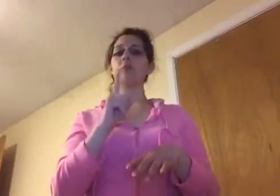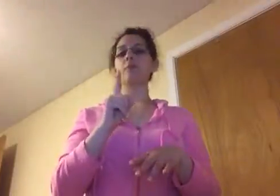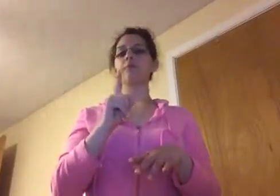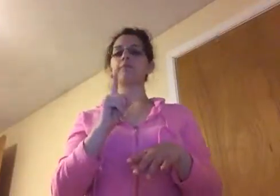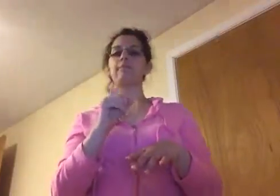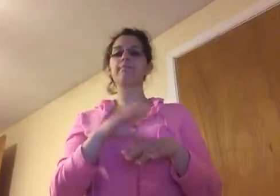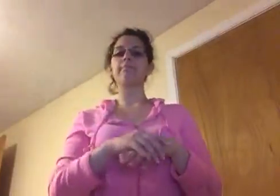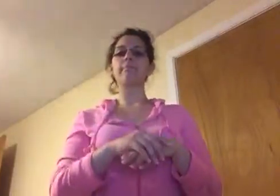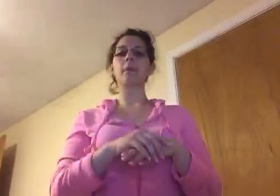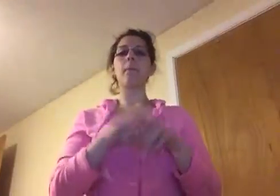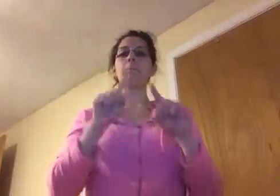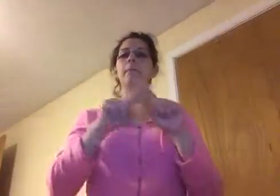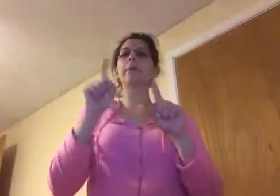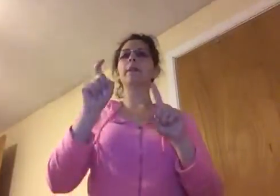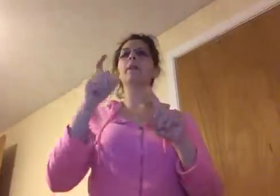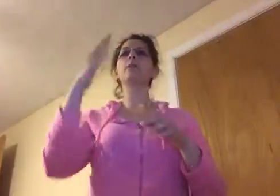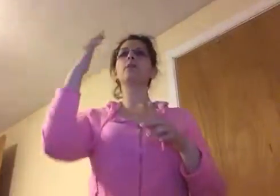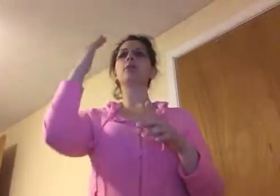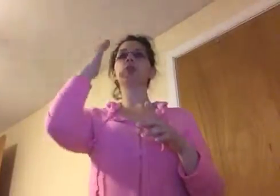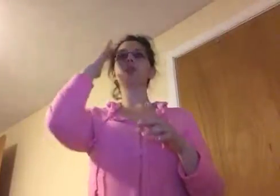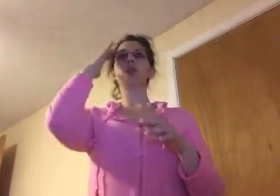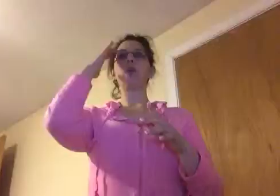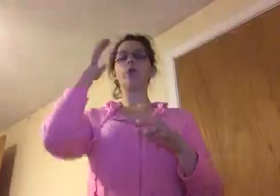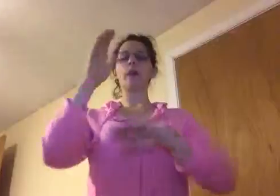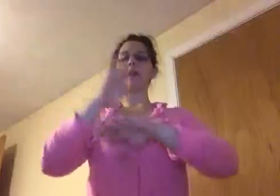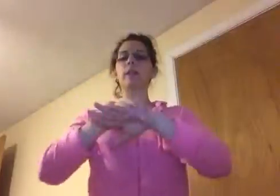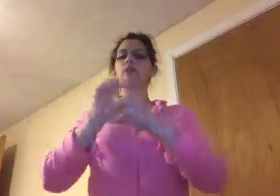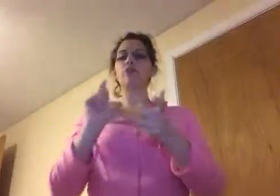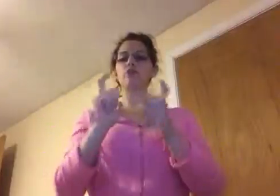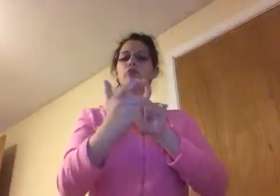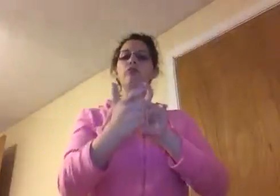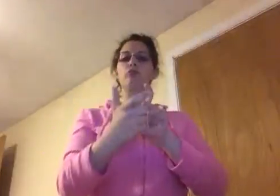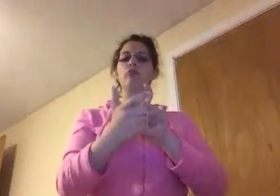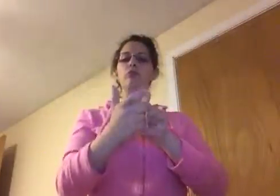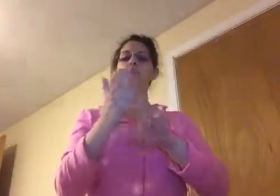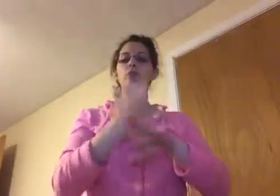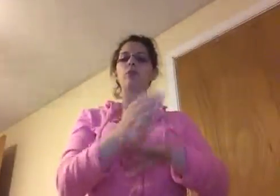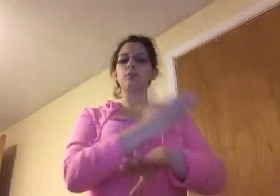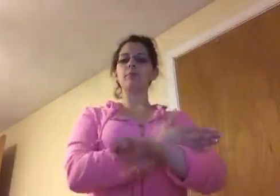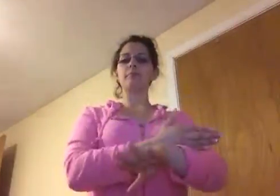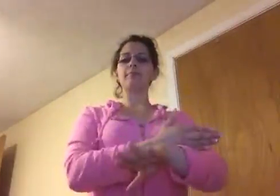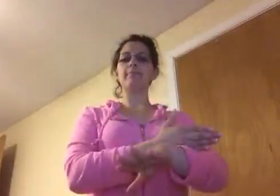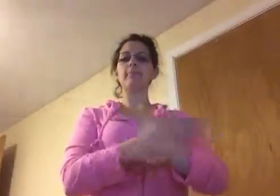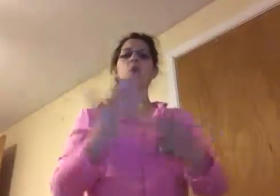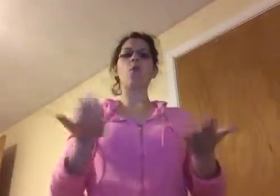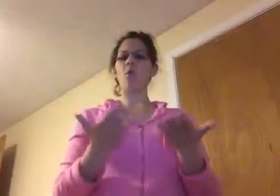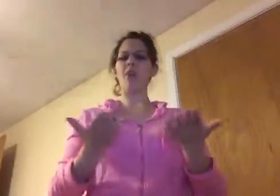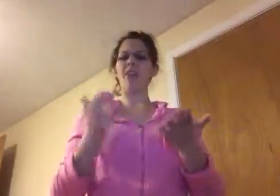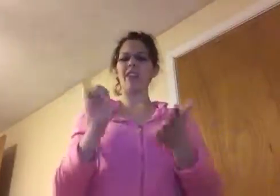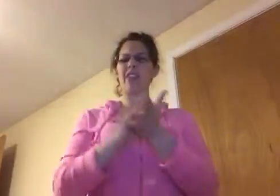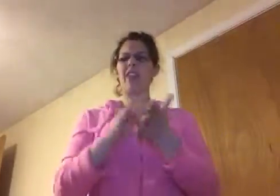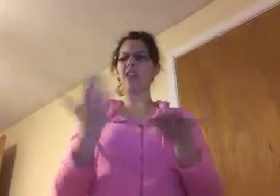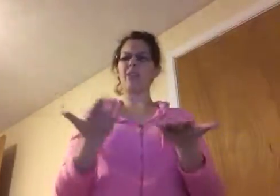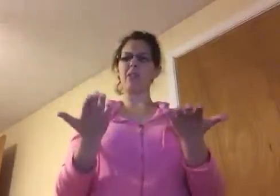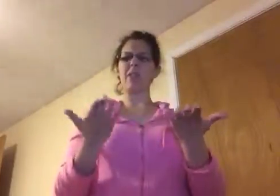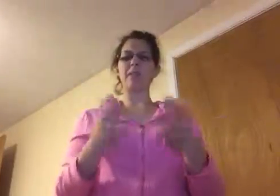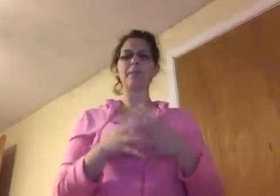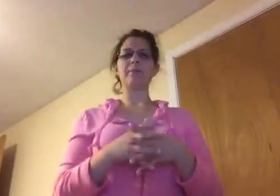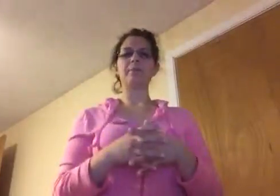need to understand the English Reformation. Okay, the English Reformation. So, what was the English Reformation? In a nutshell, the